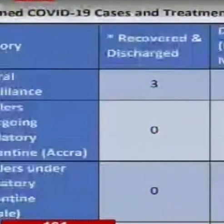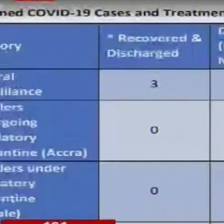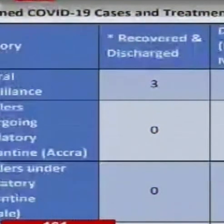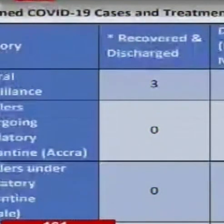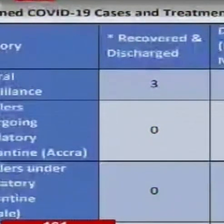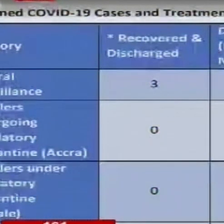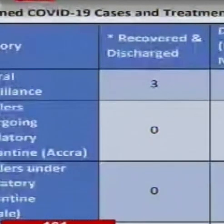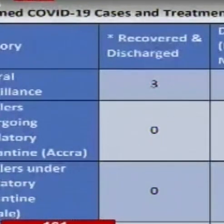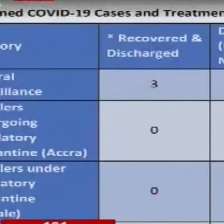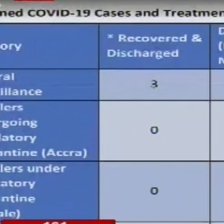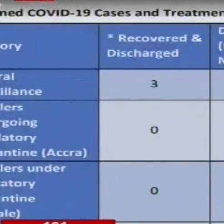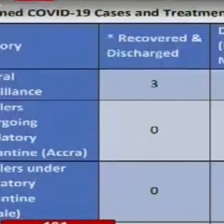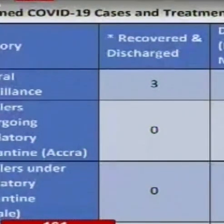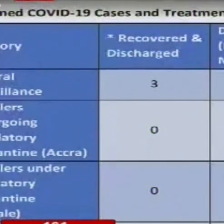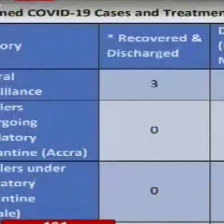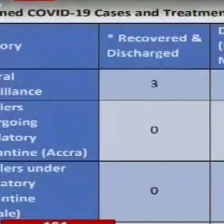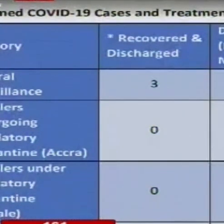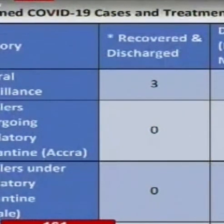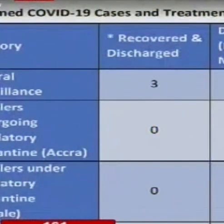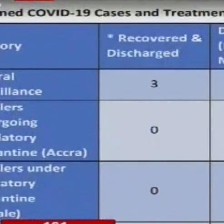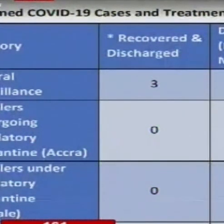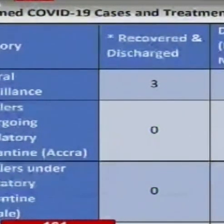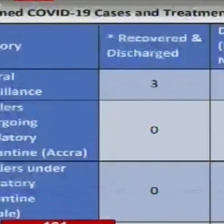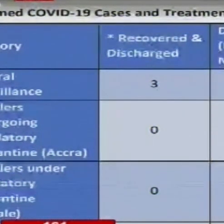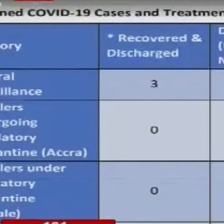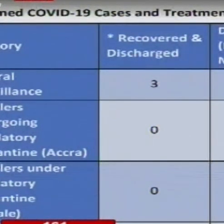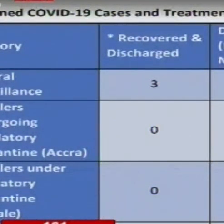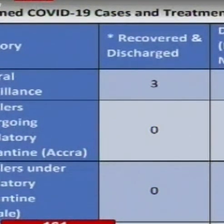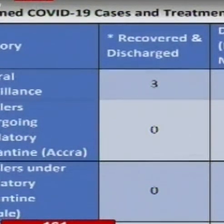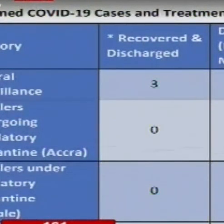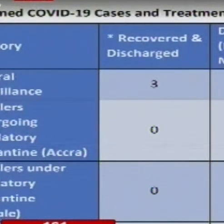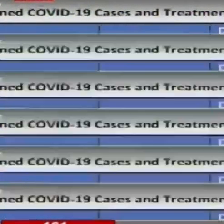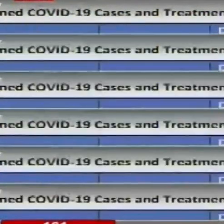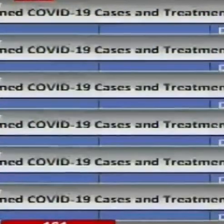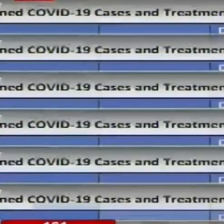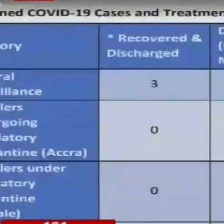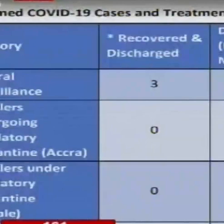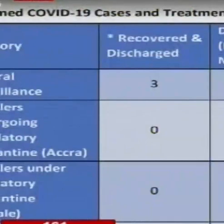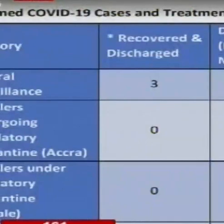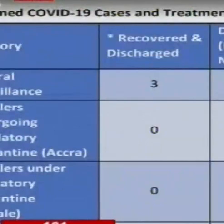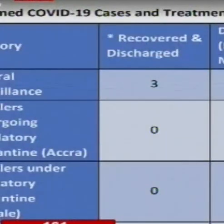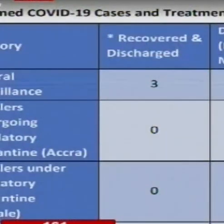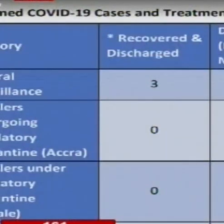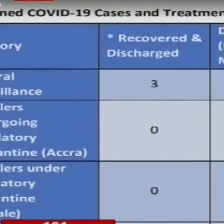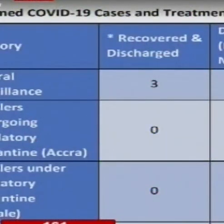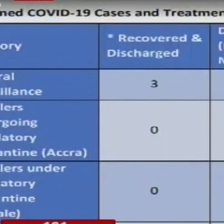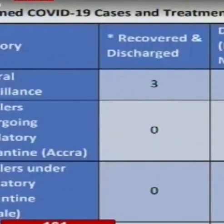each single one of them. We have thanked them for their cooperation and understanding.